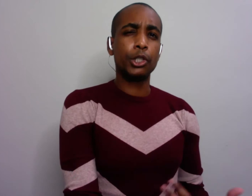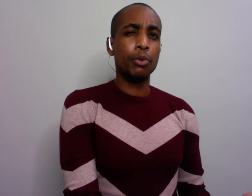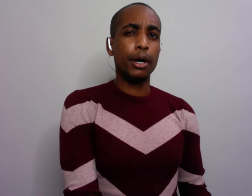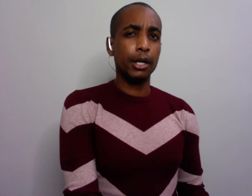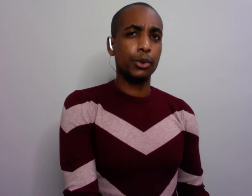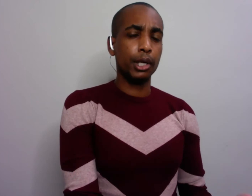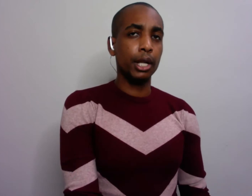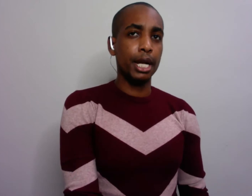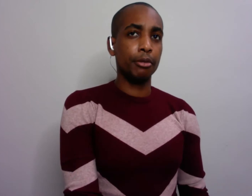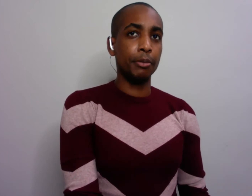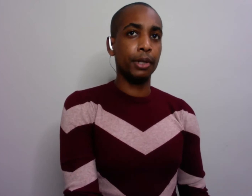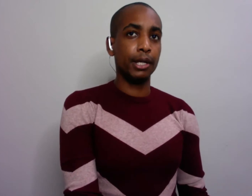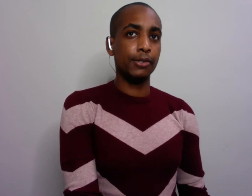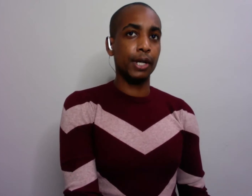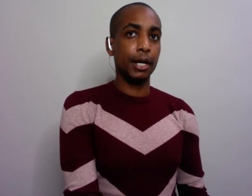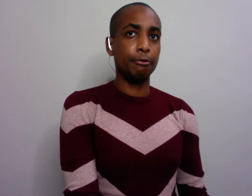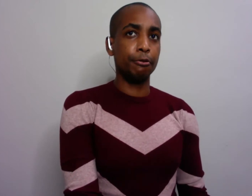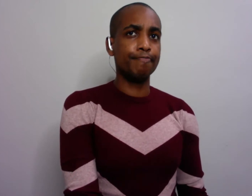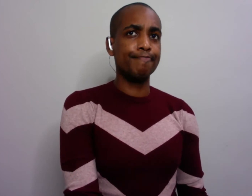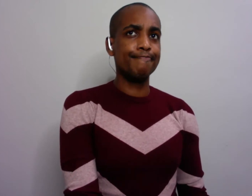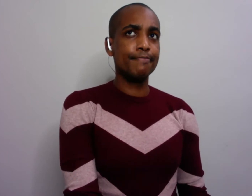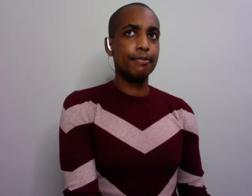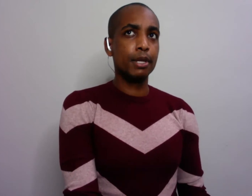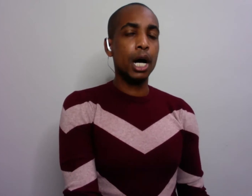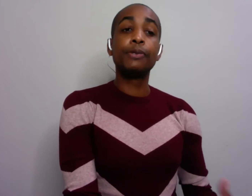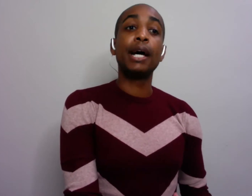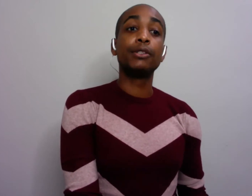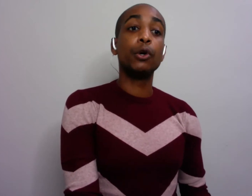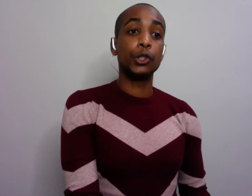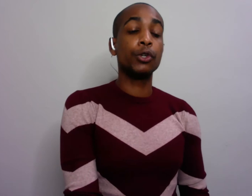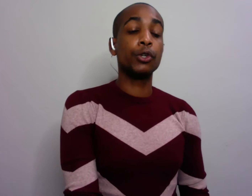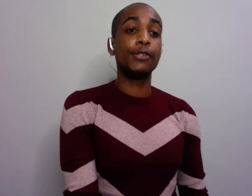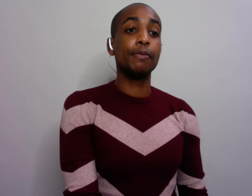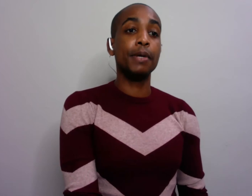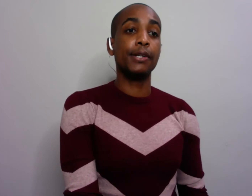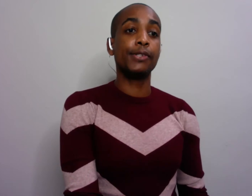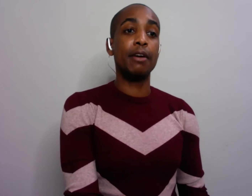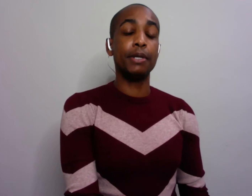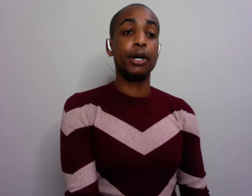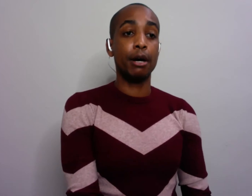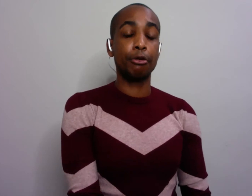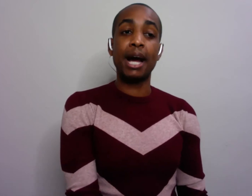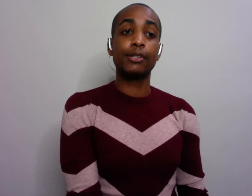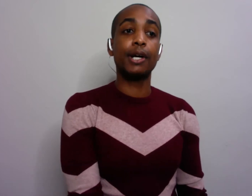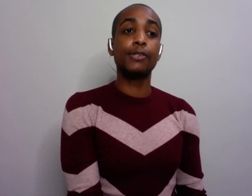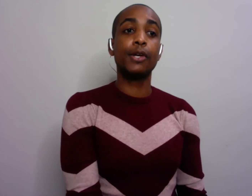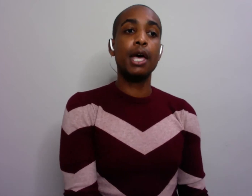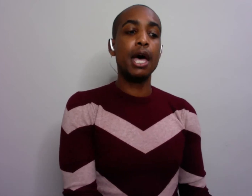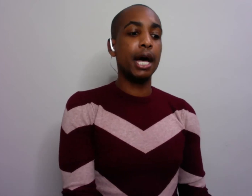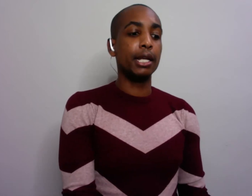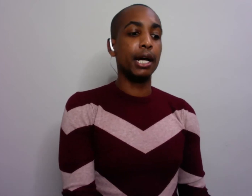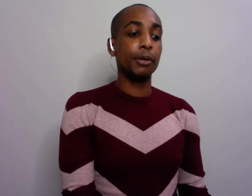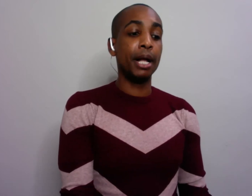I'm usually walking into a clinic from a place of upset or stress because I've been cut off from